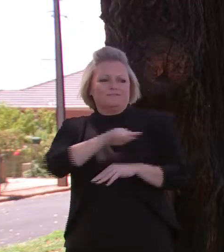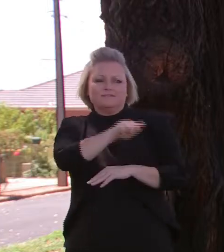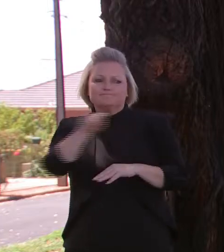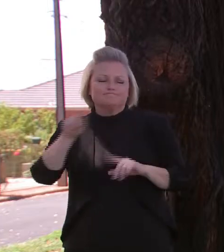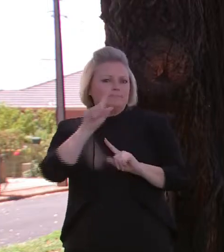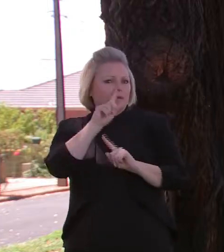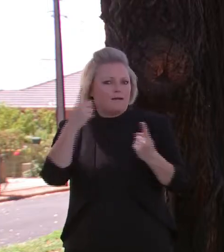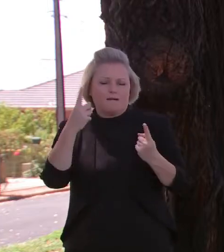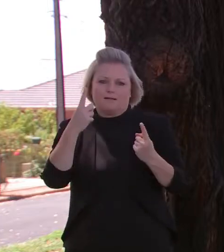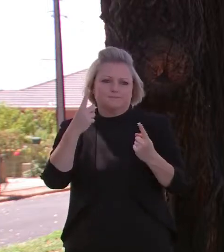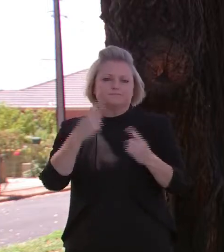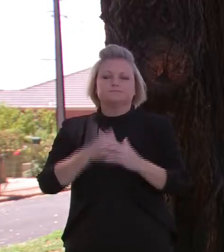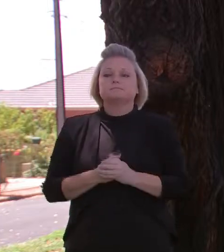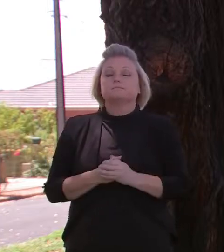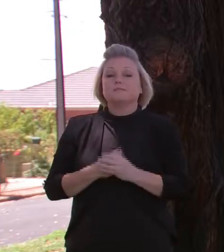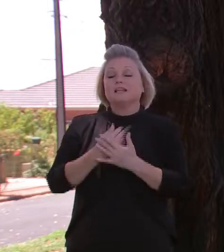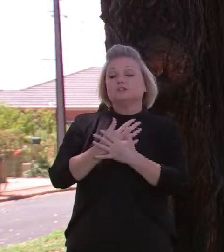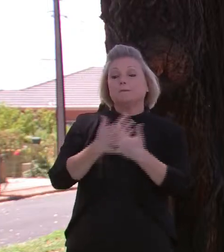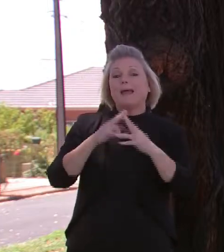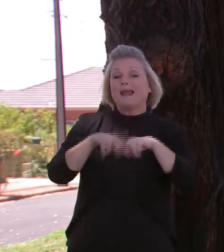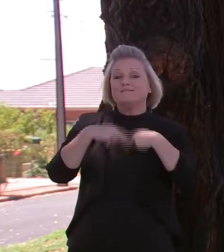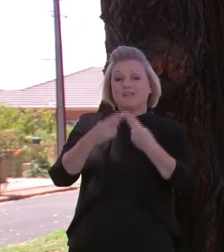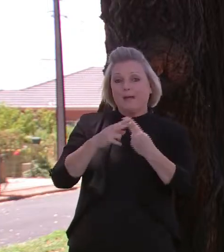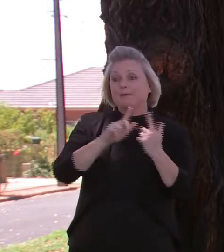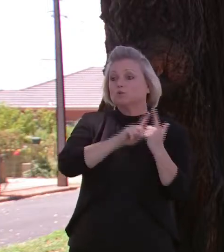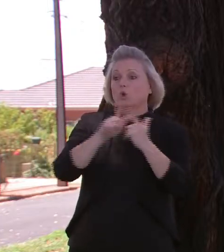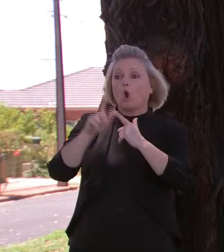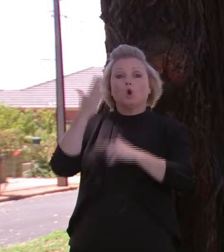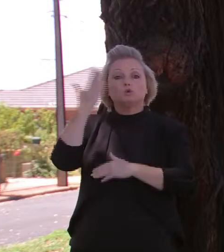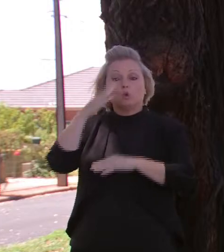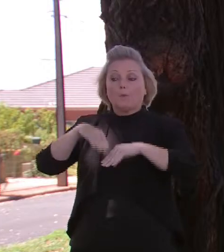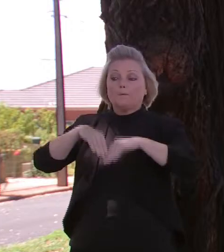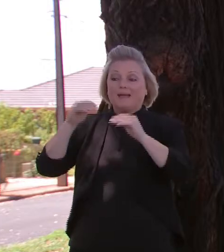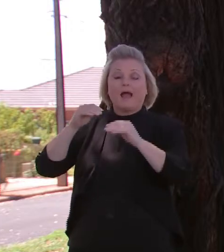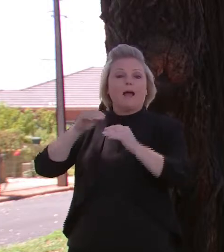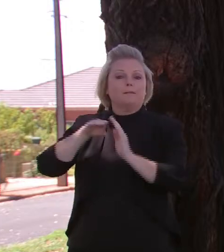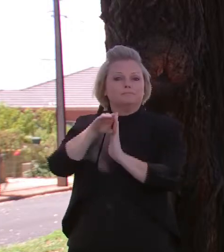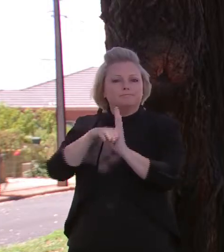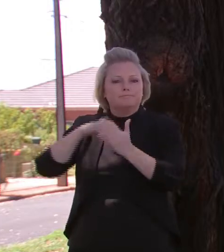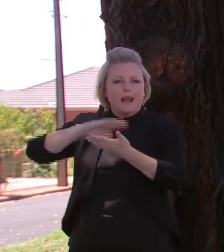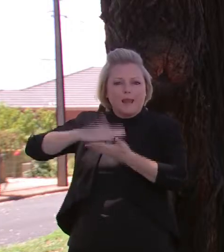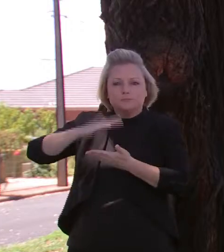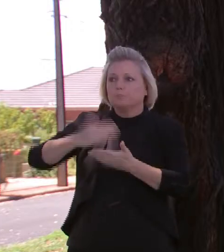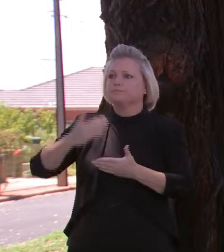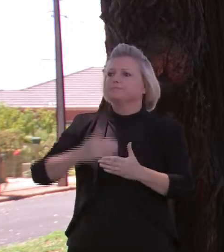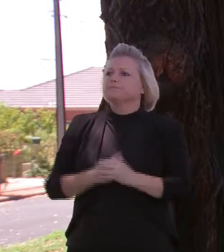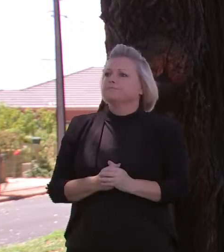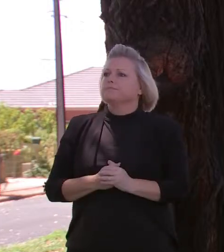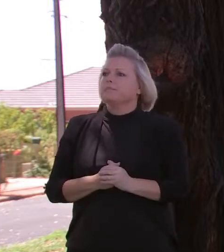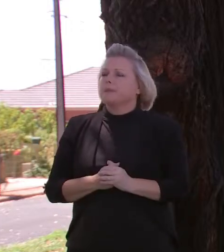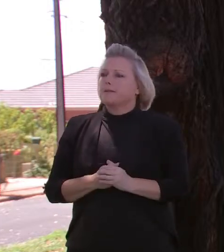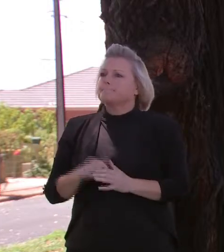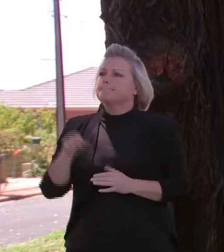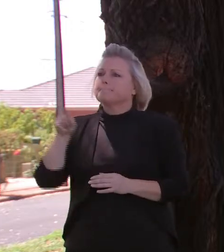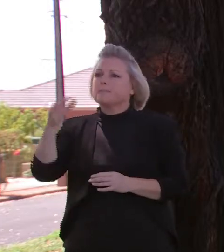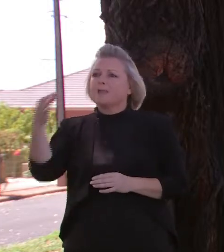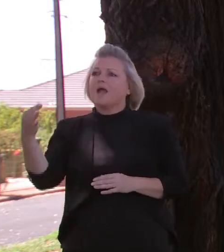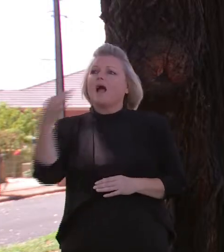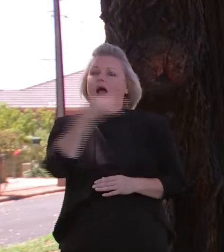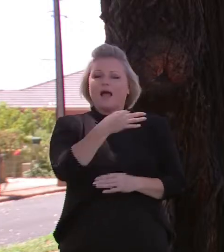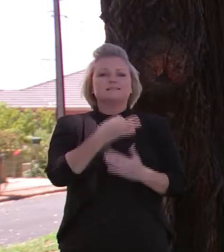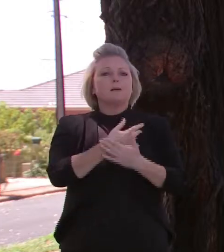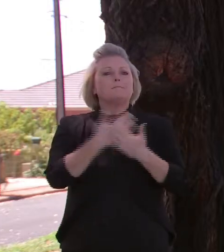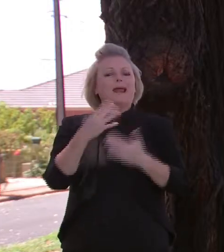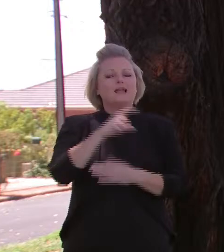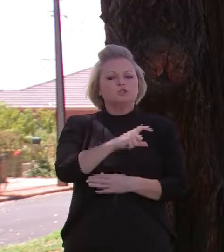those families will be picking up devices today and tomorrow. Some have already done so. Is there a number of, we've spoken to other childcare centres today who would expect to